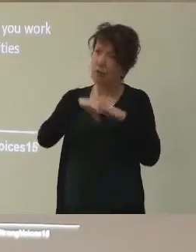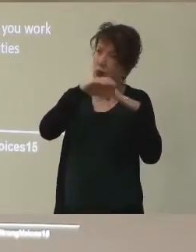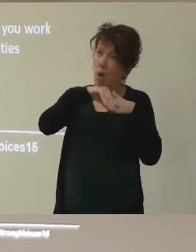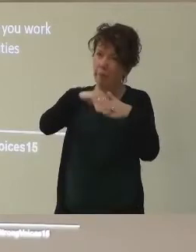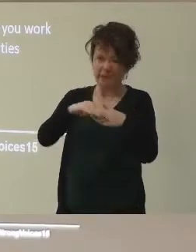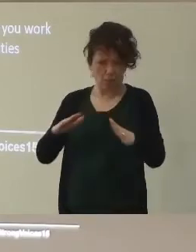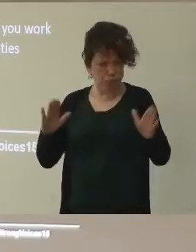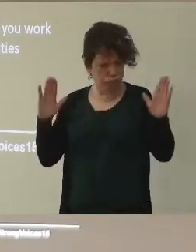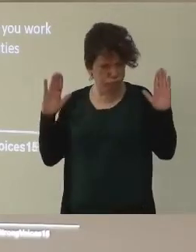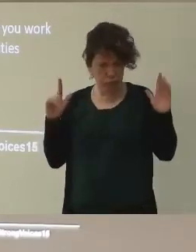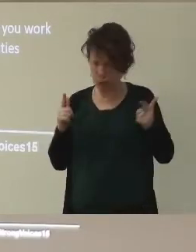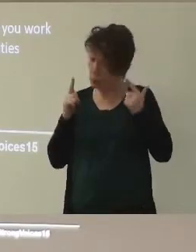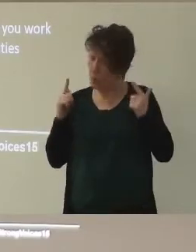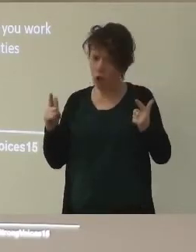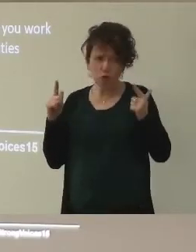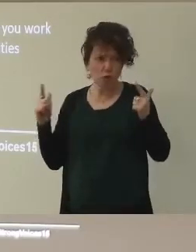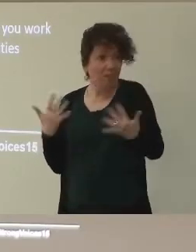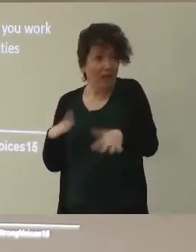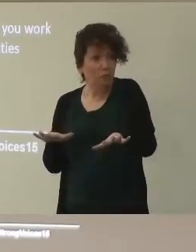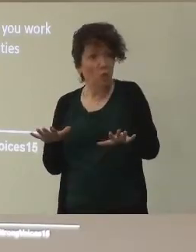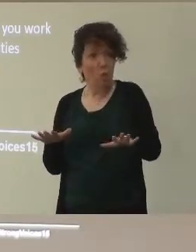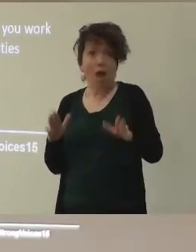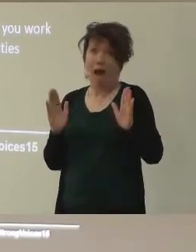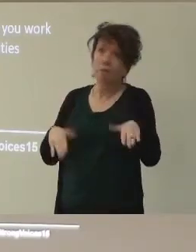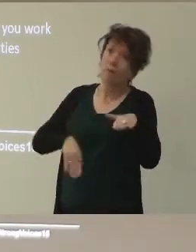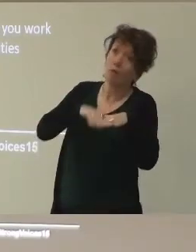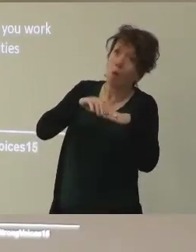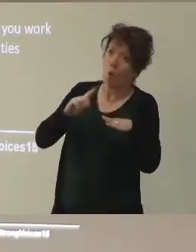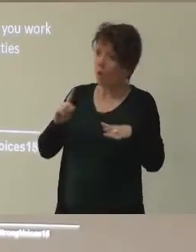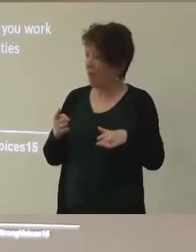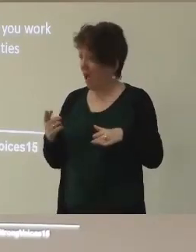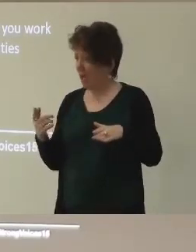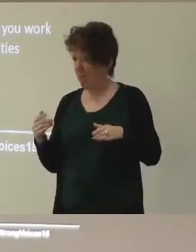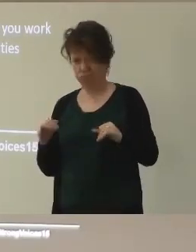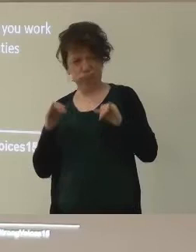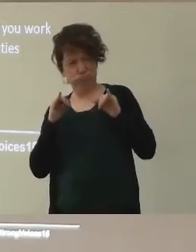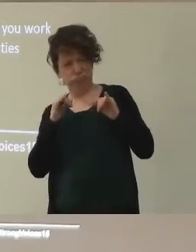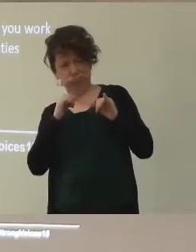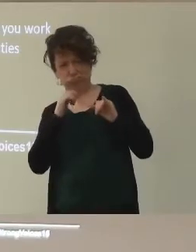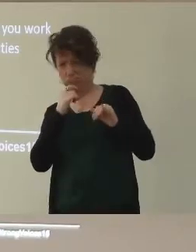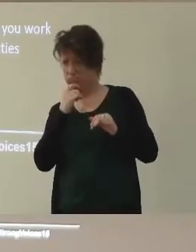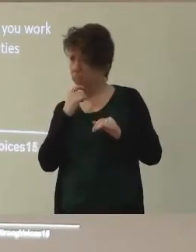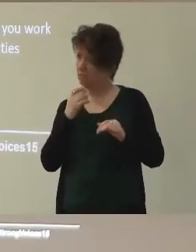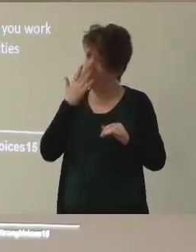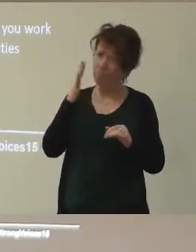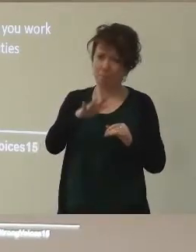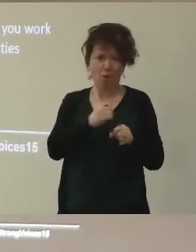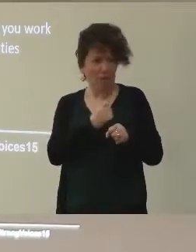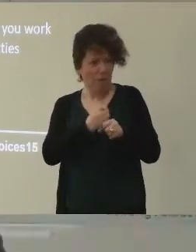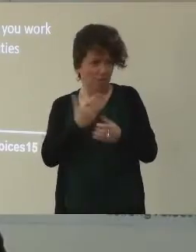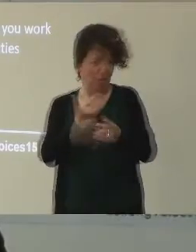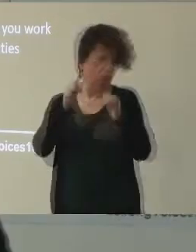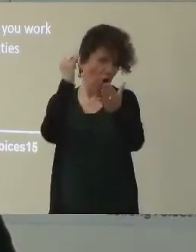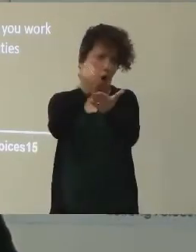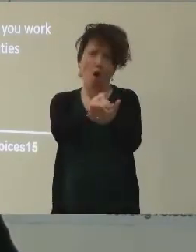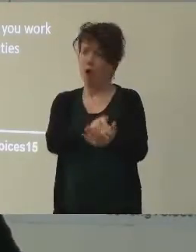someone, and that's all that's available. And I am gobsmacked that the government has got that so wrong. Okay, thank